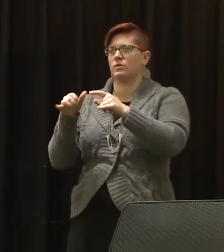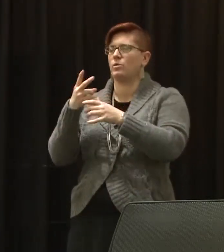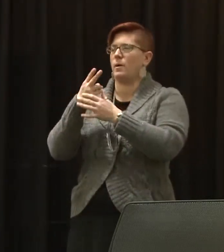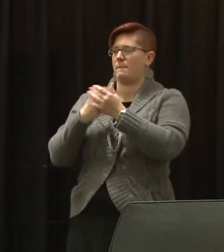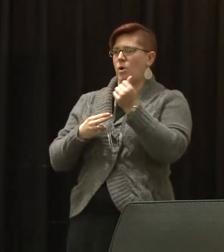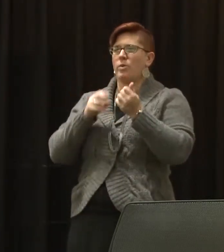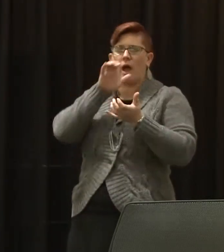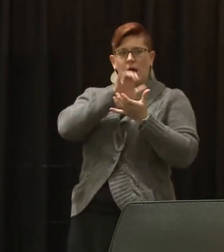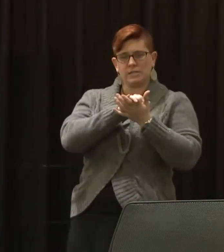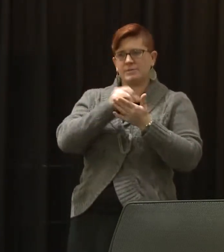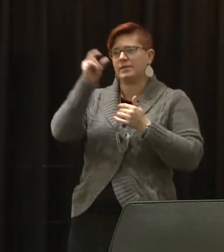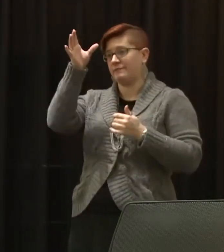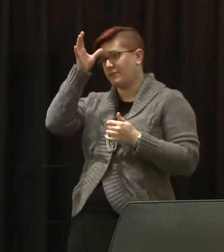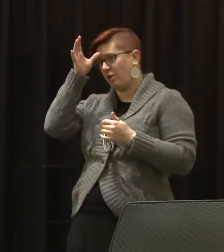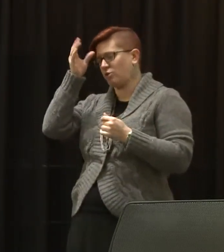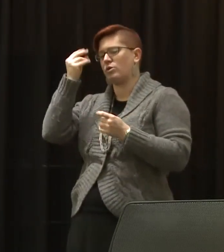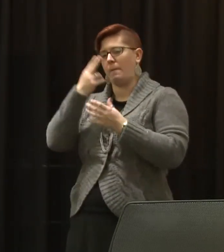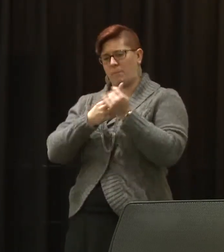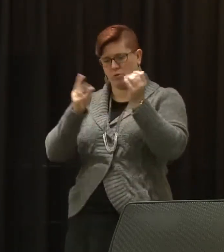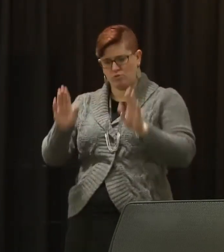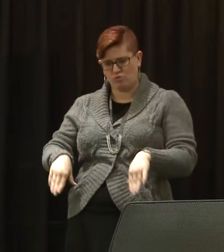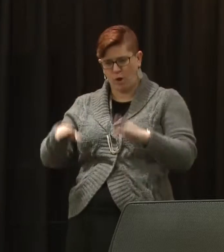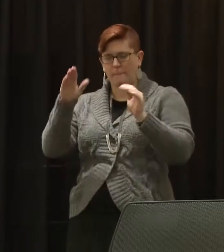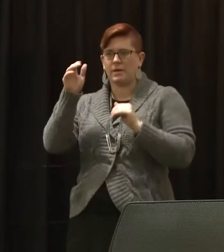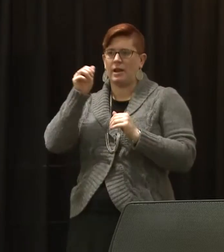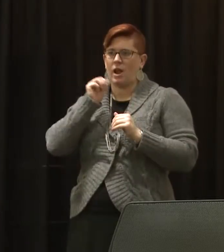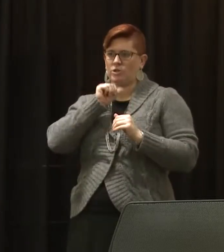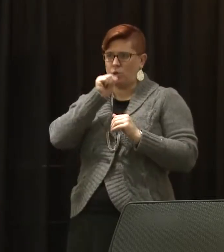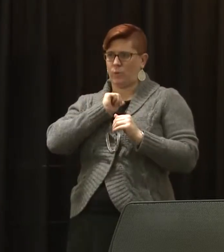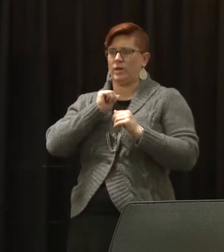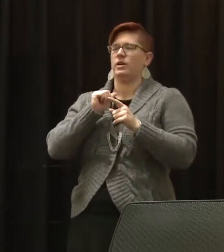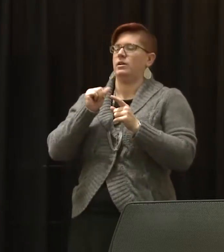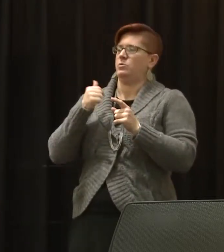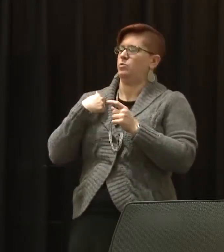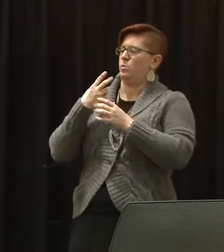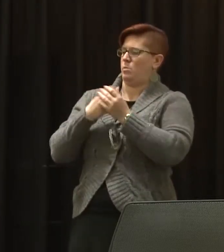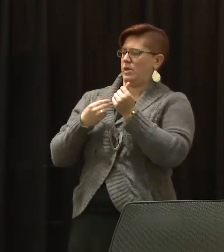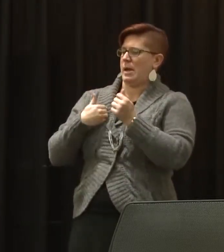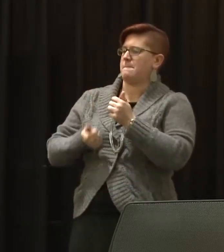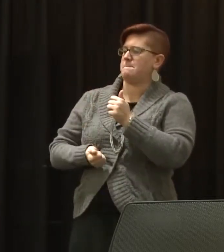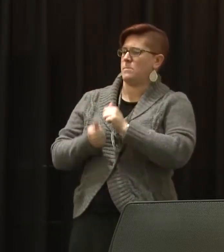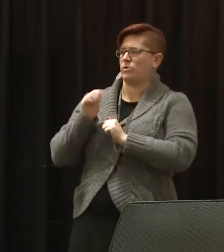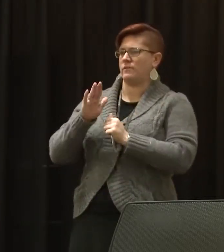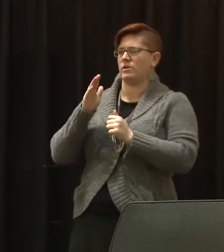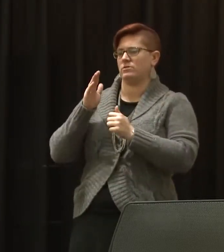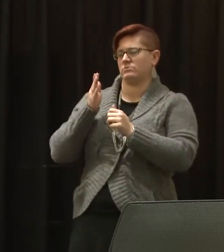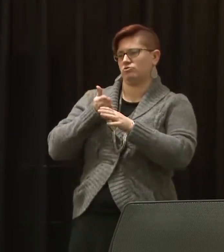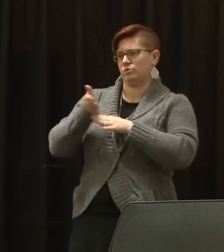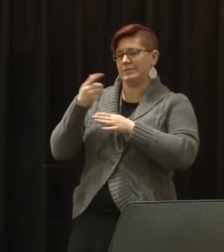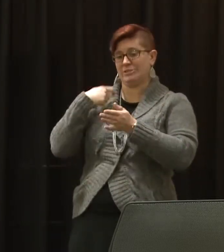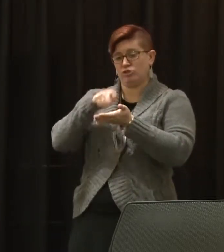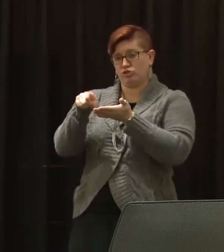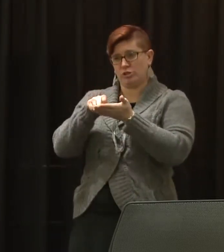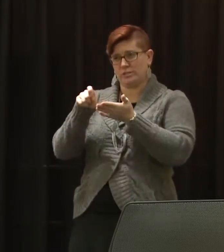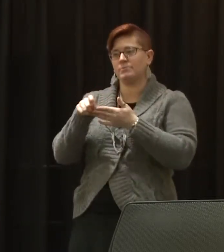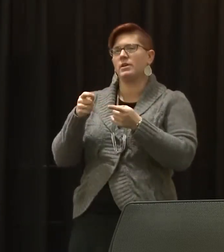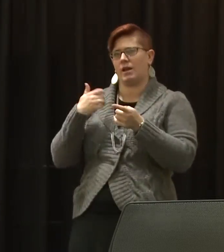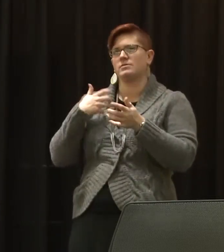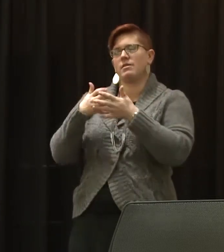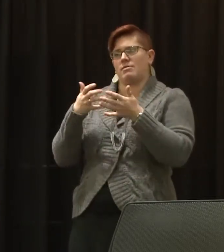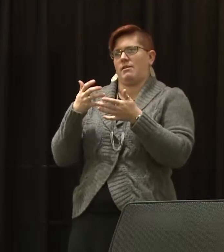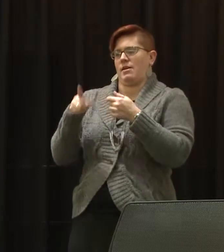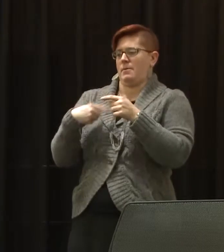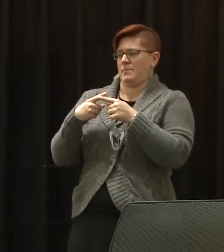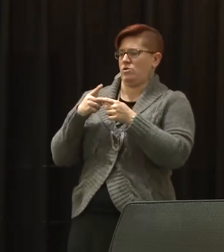husbands and fathers. We both grew up in Arizona. We both spent most of our careers in journalism. He has a lot to say about running his own